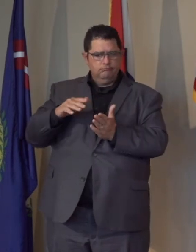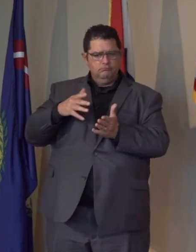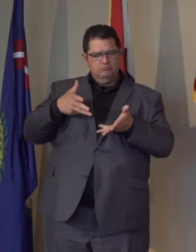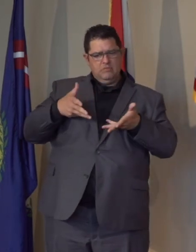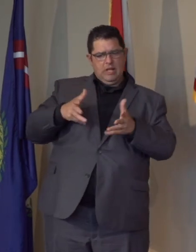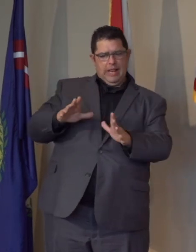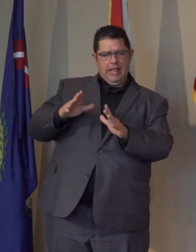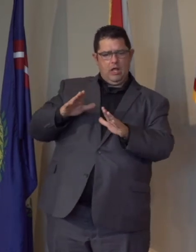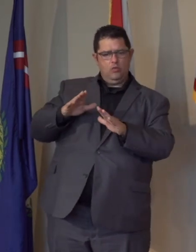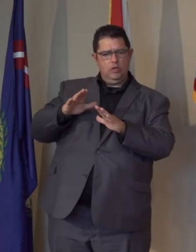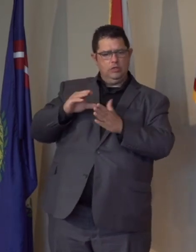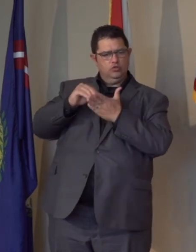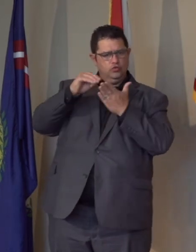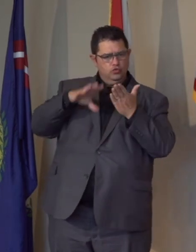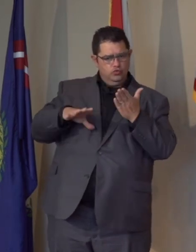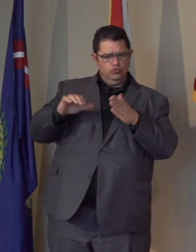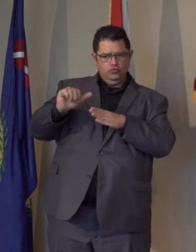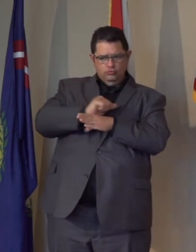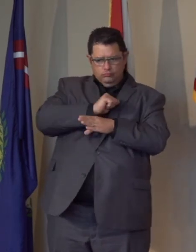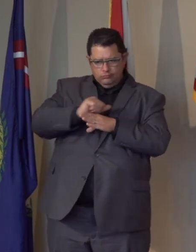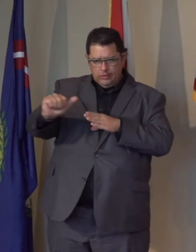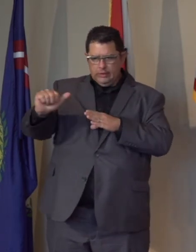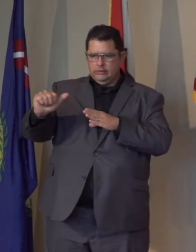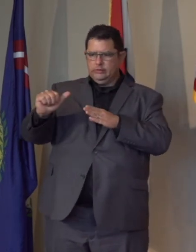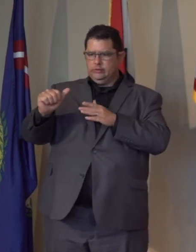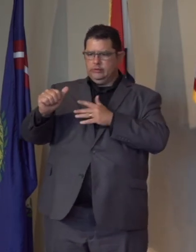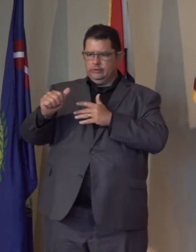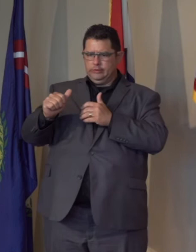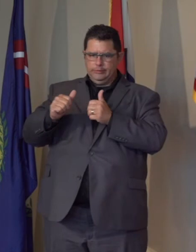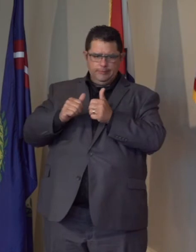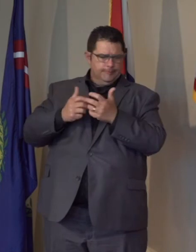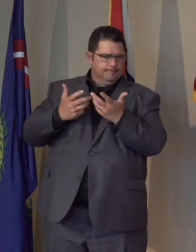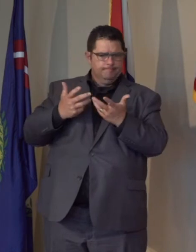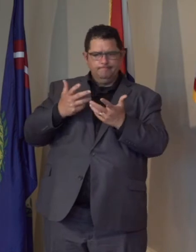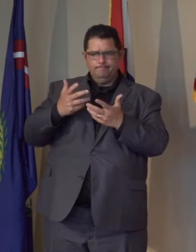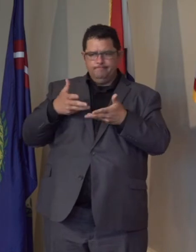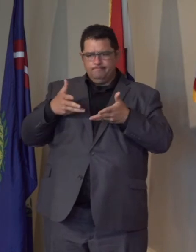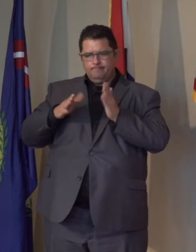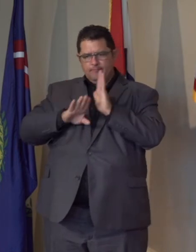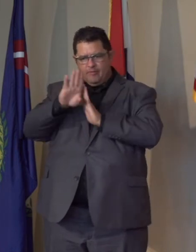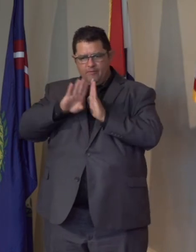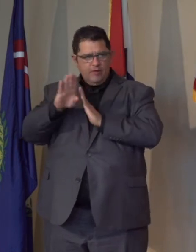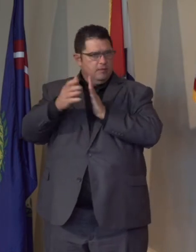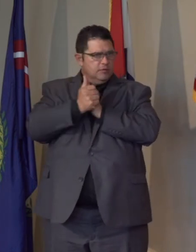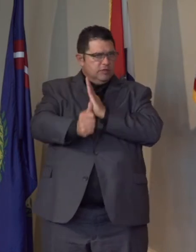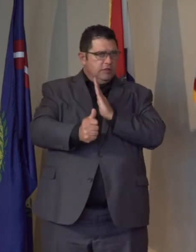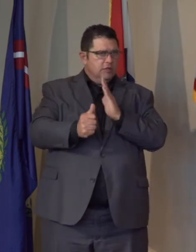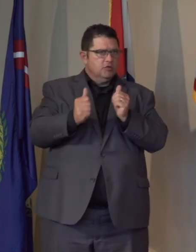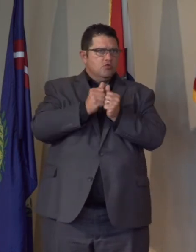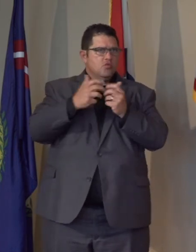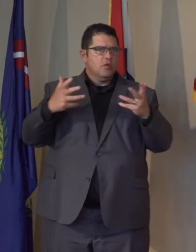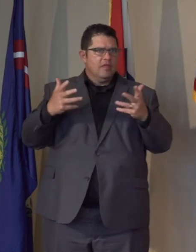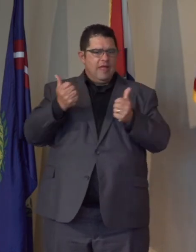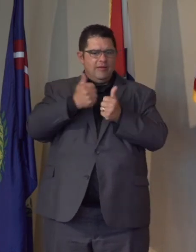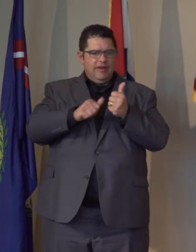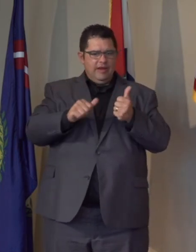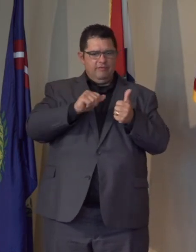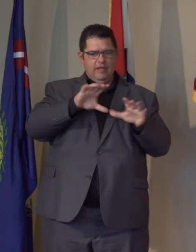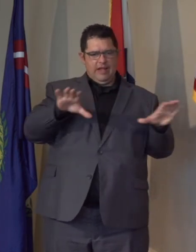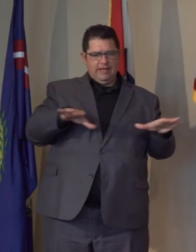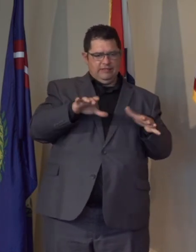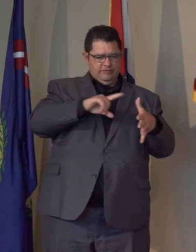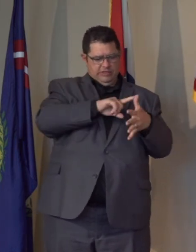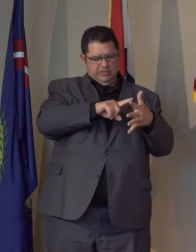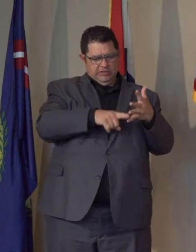scrimmage, kids to practice, kids to continue to develop skills without any of the activities that